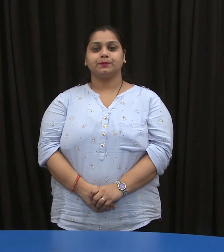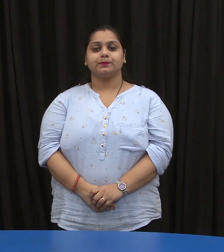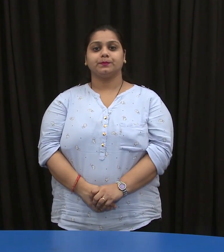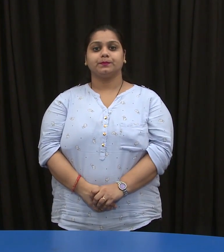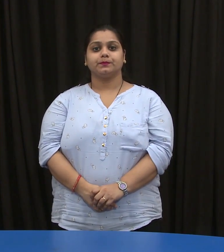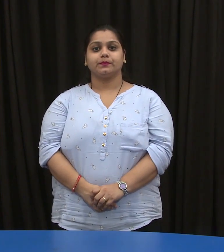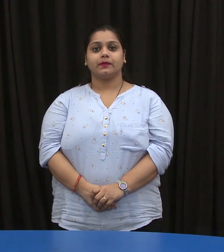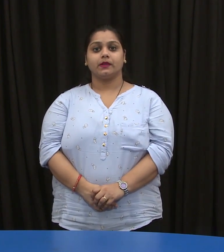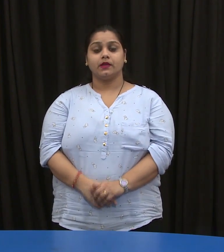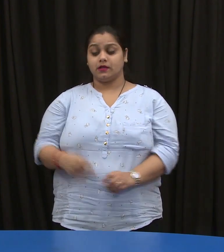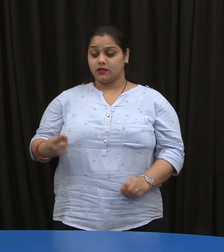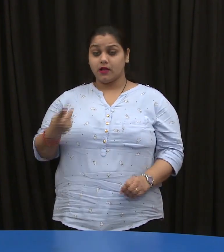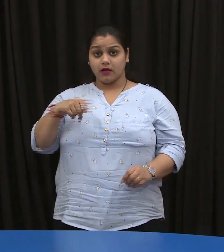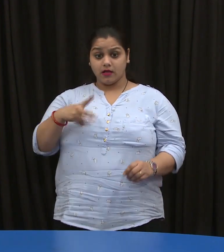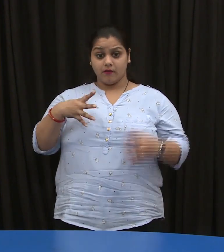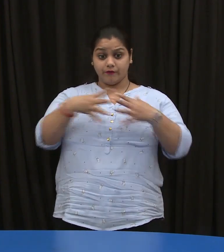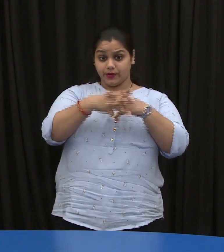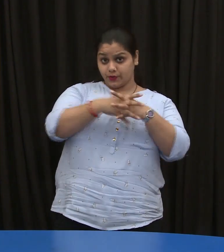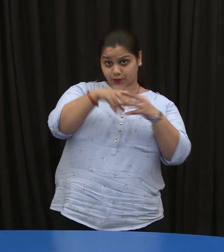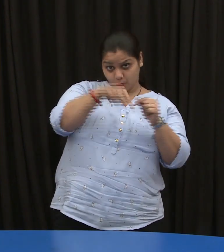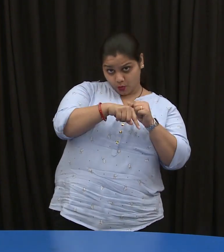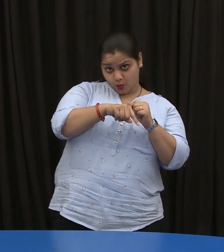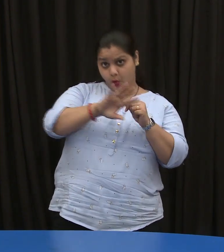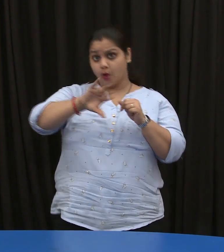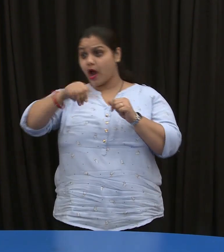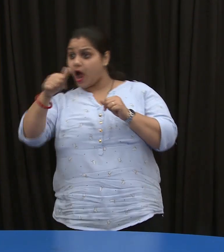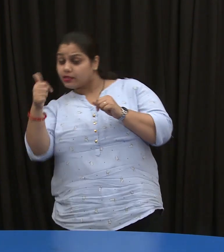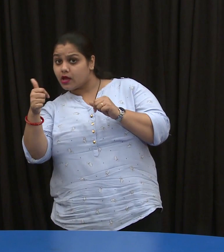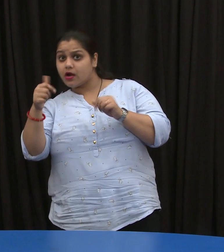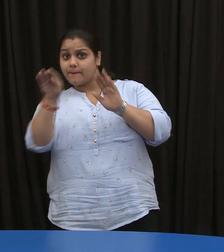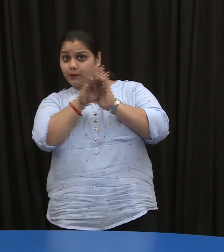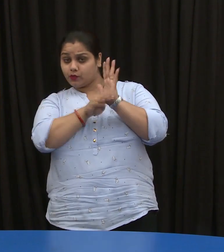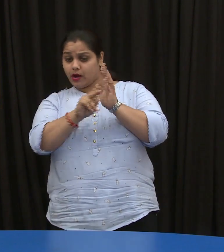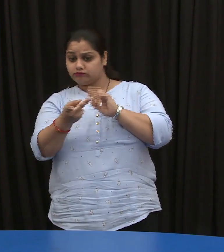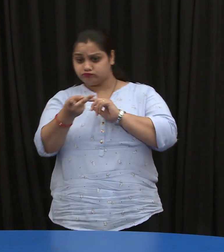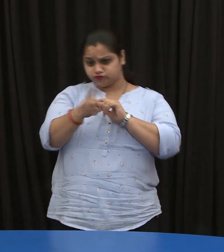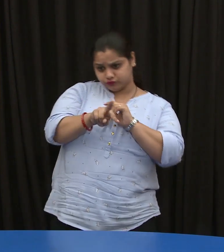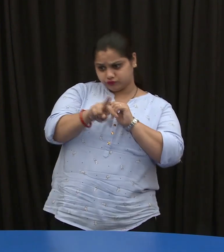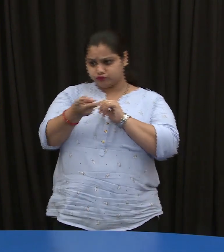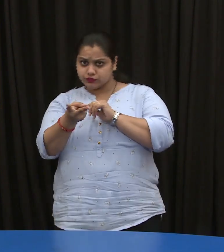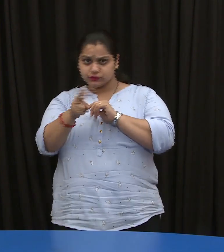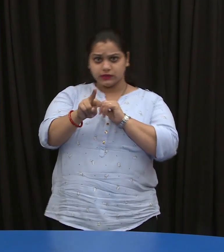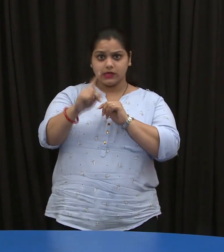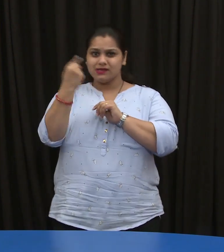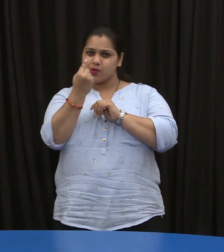To switch between windows or other program, just click on the